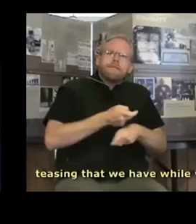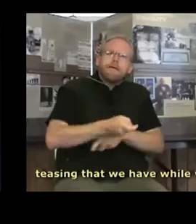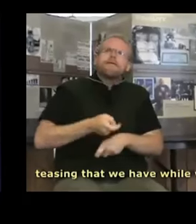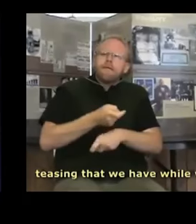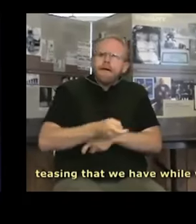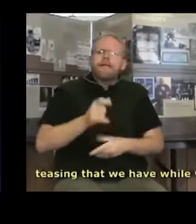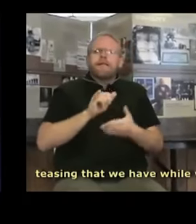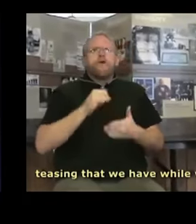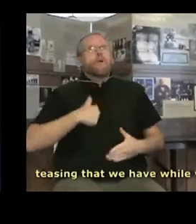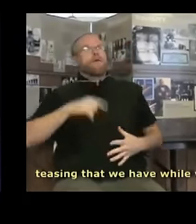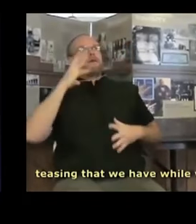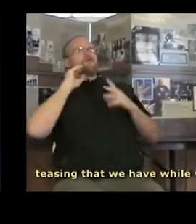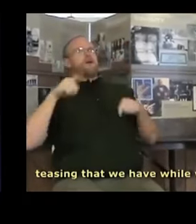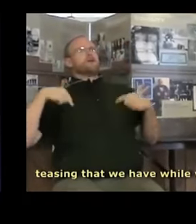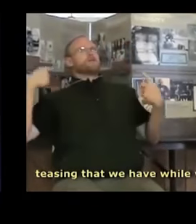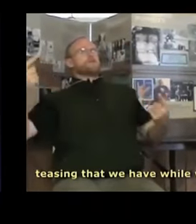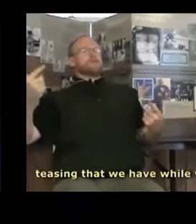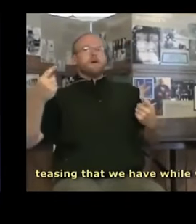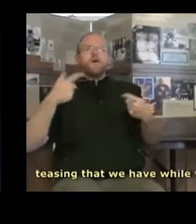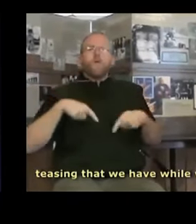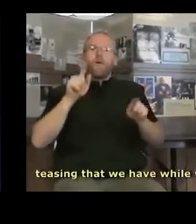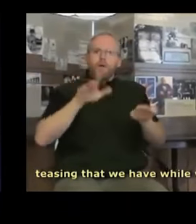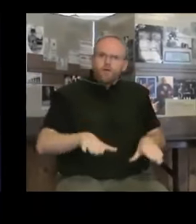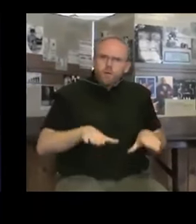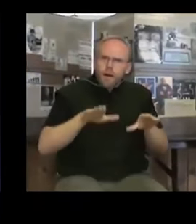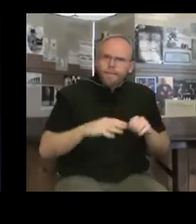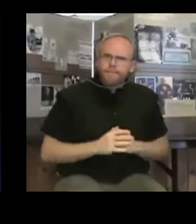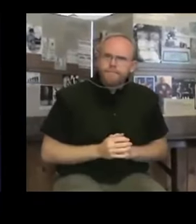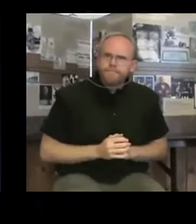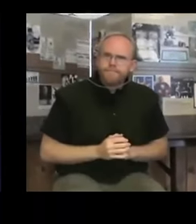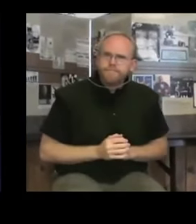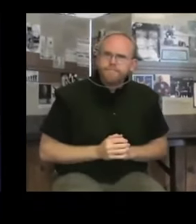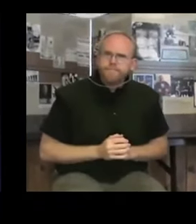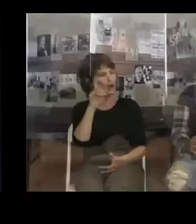that we have while we were growing up.